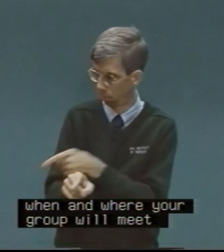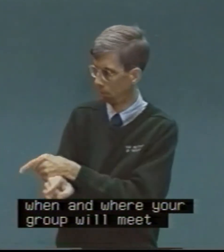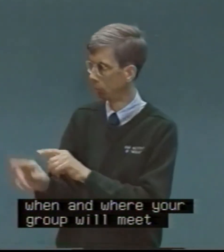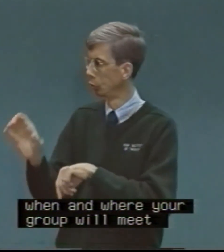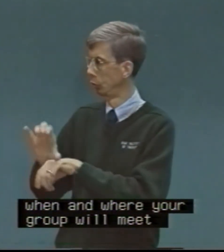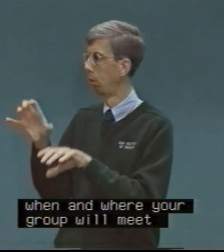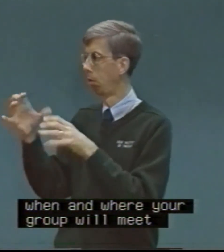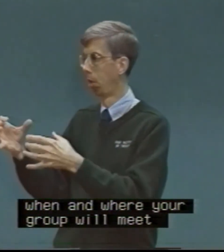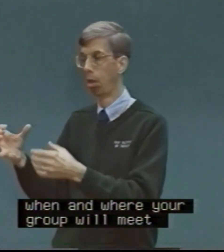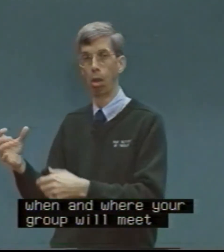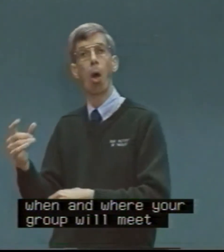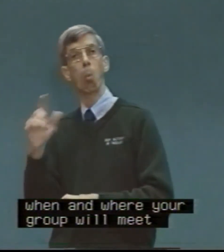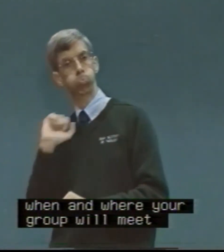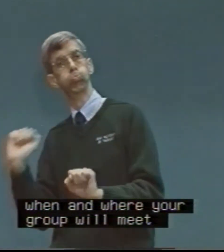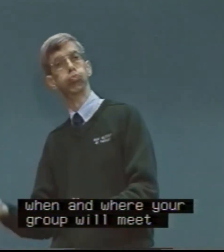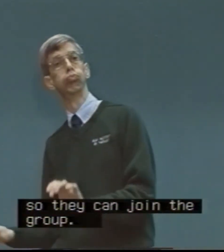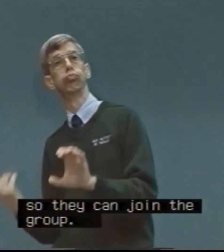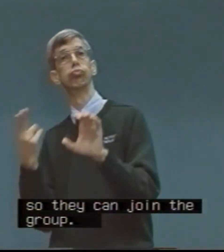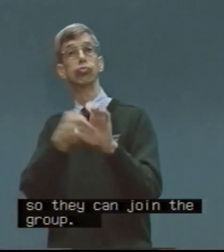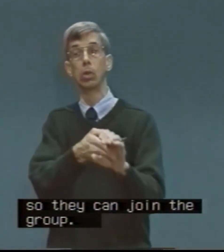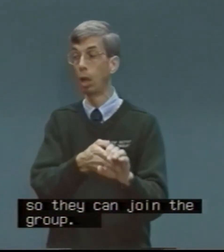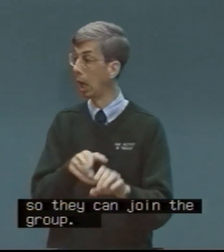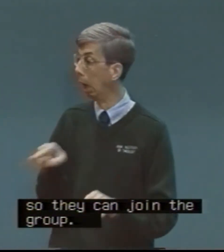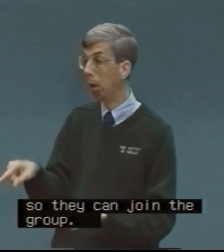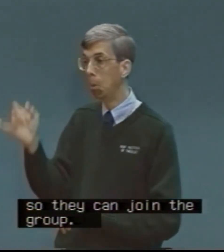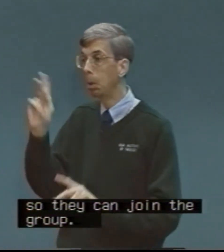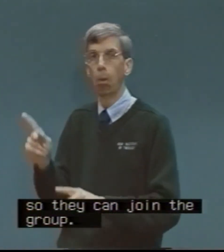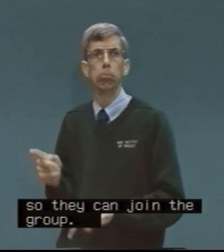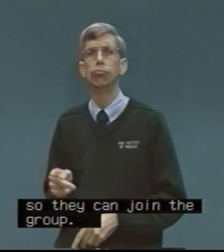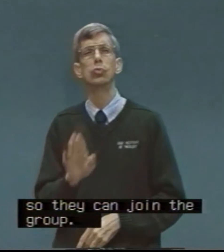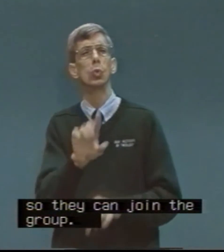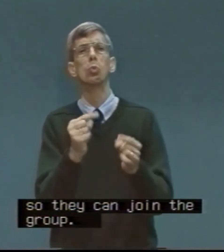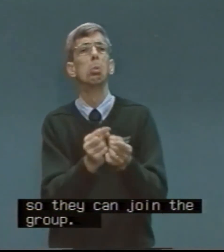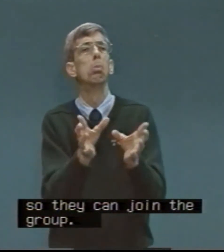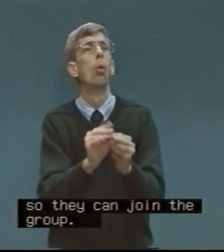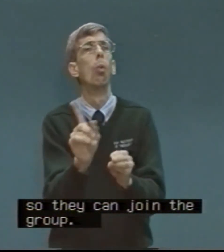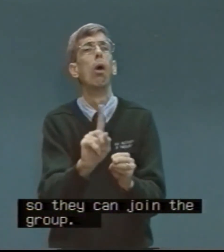so they can join the group. 5.